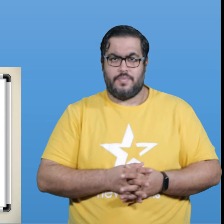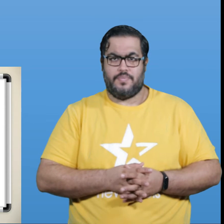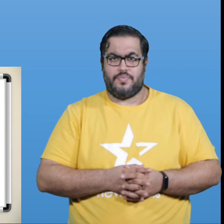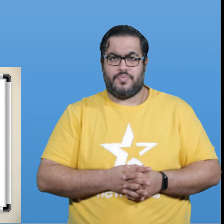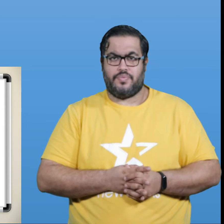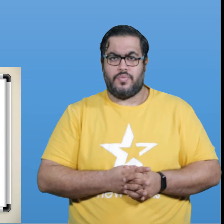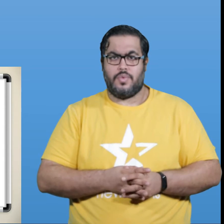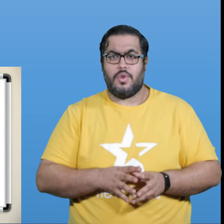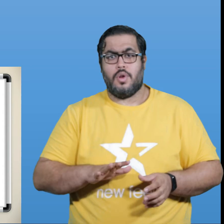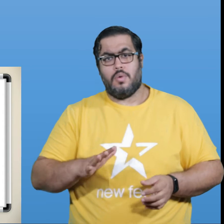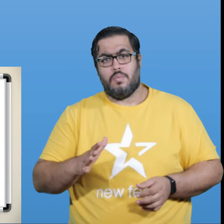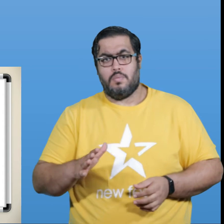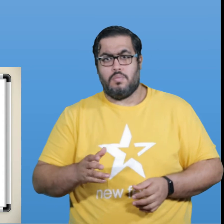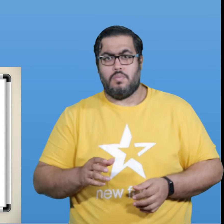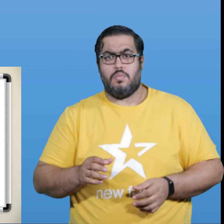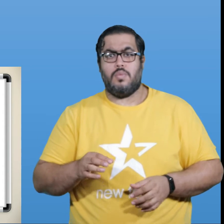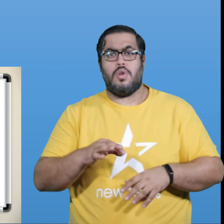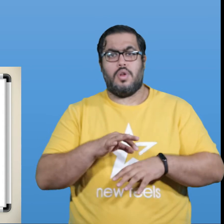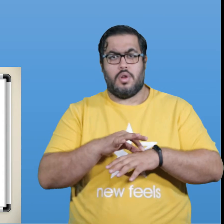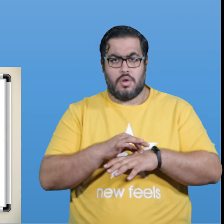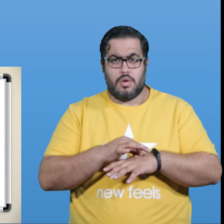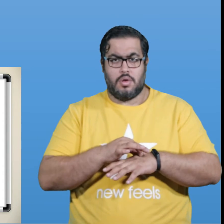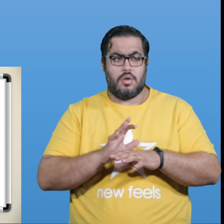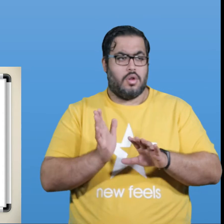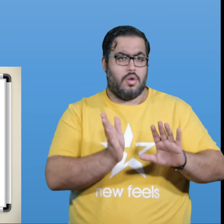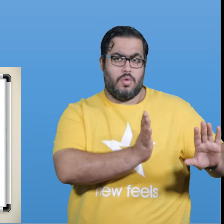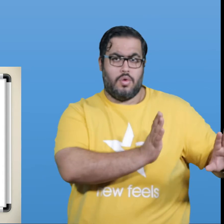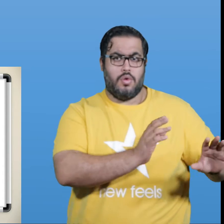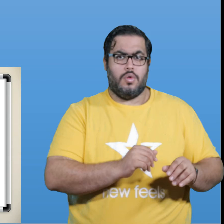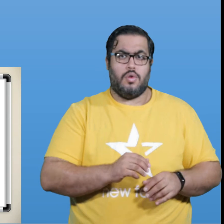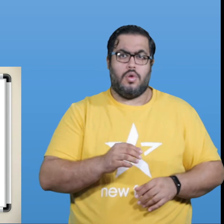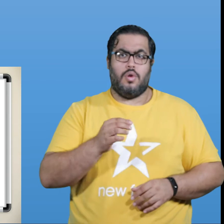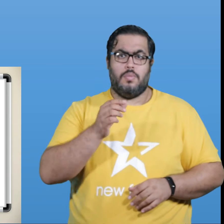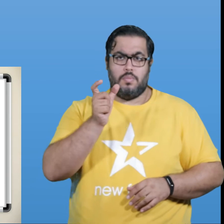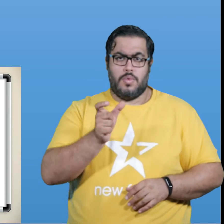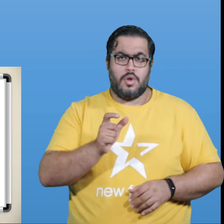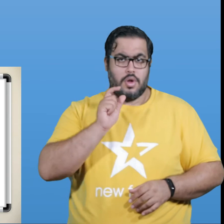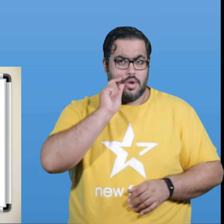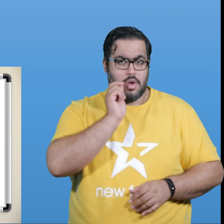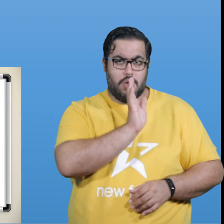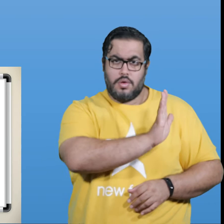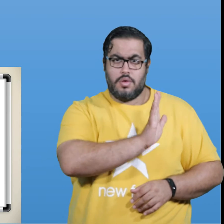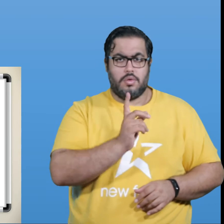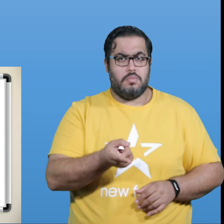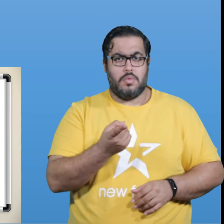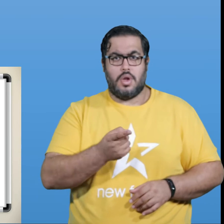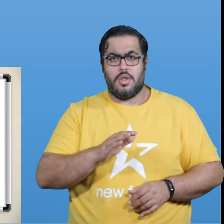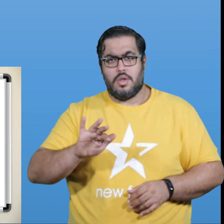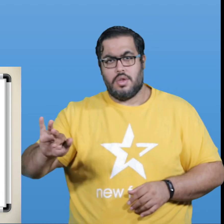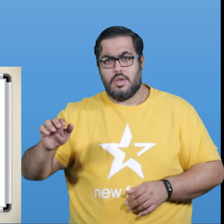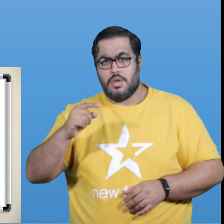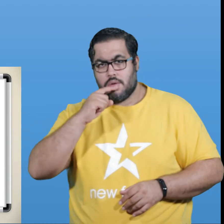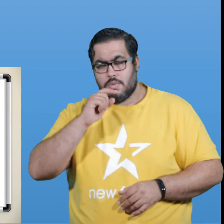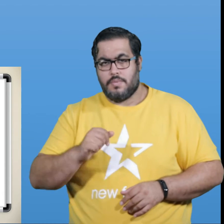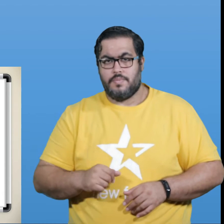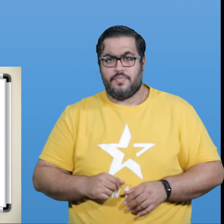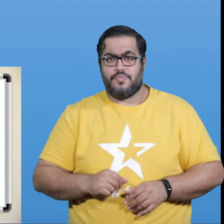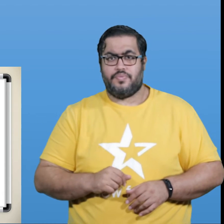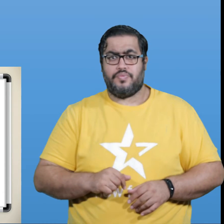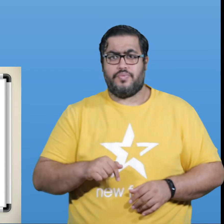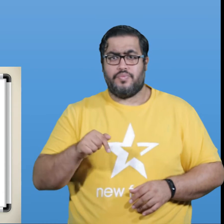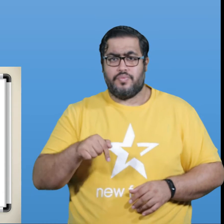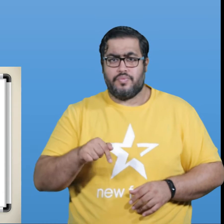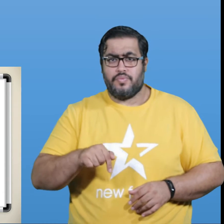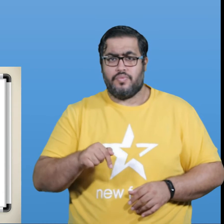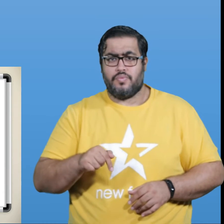to take part, or even for men to have a separate baby shower. The expectant parents do not organize the baby shower. Instead,